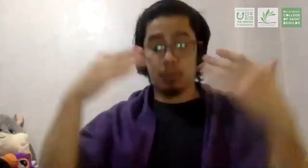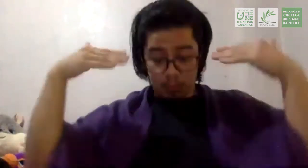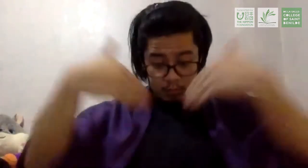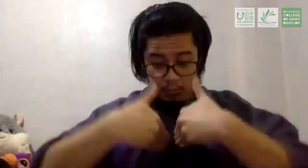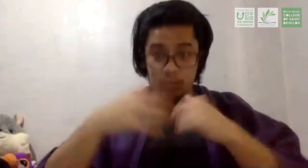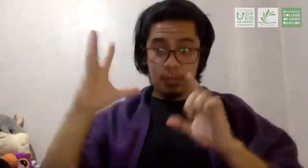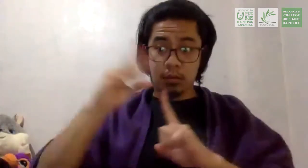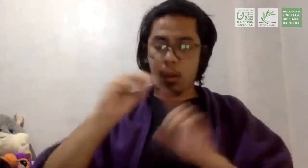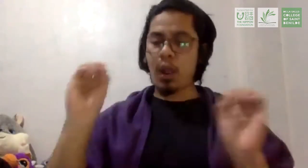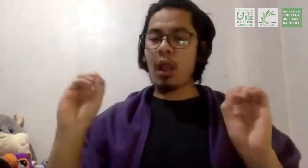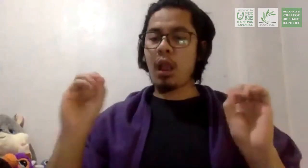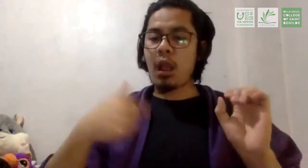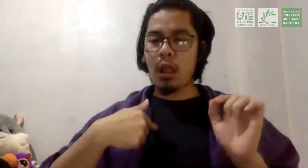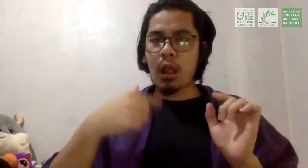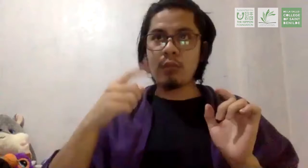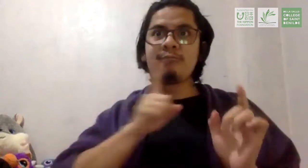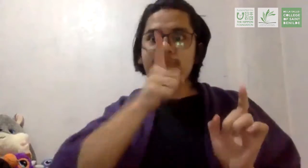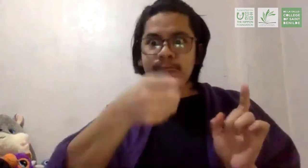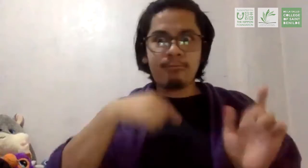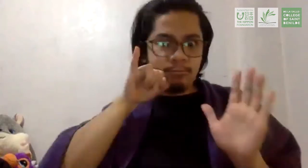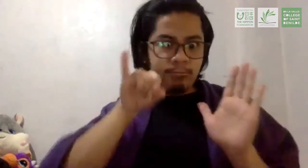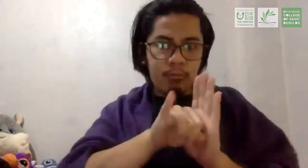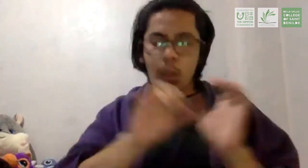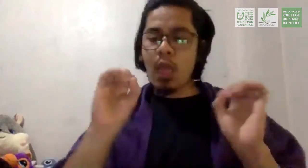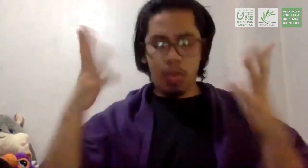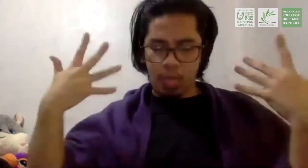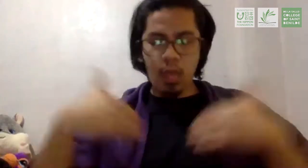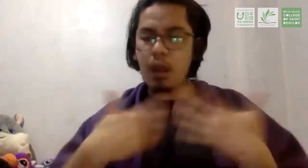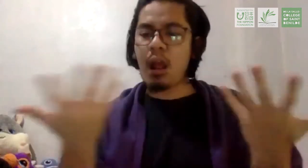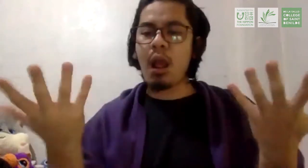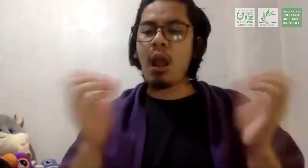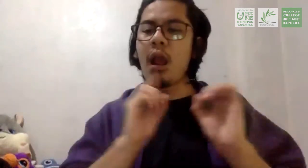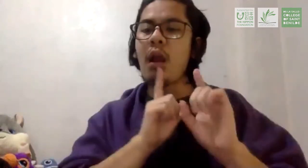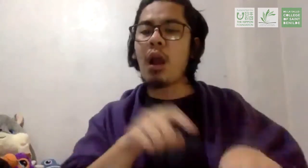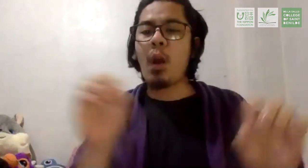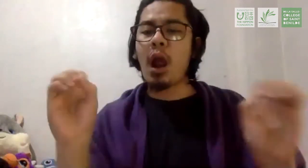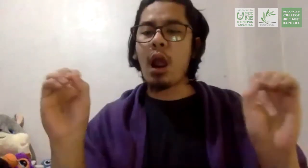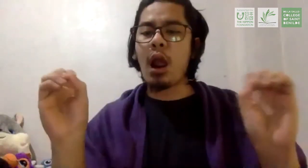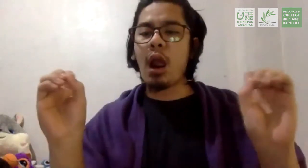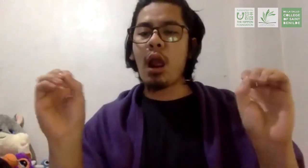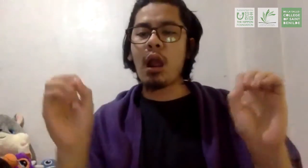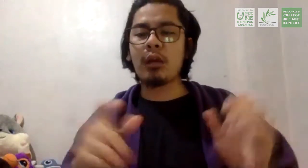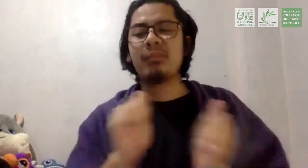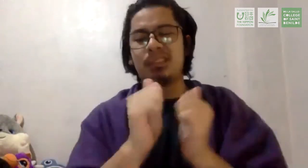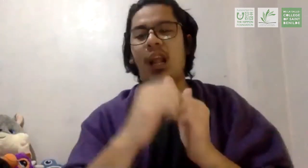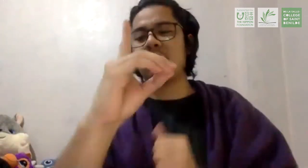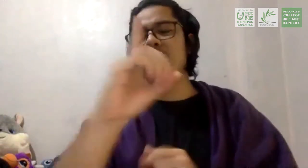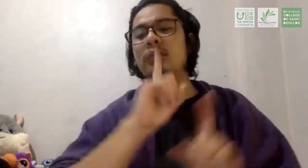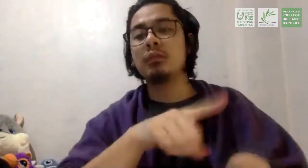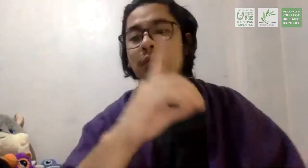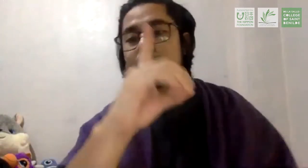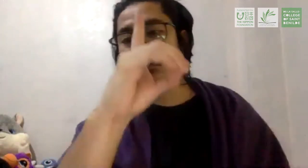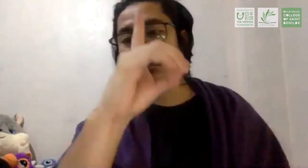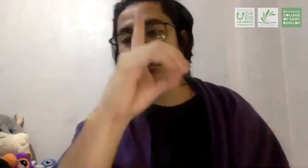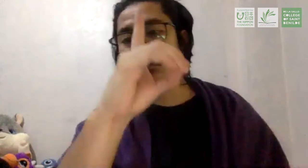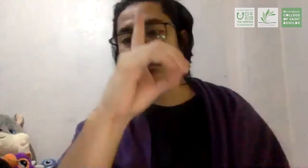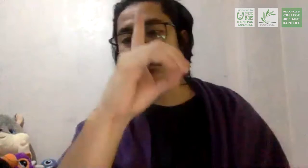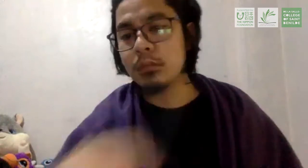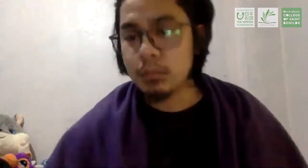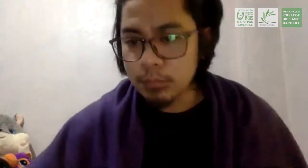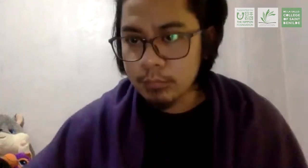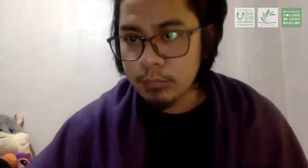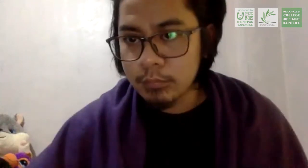no interaction with other people, there's no identity and no culture,